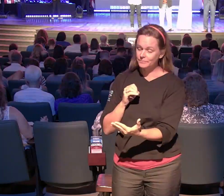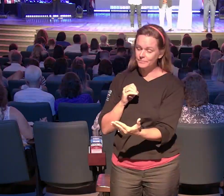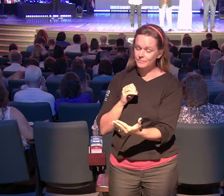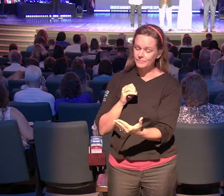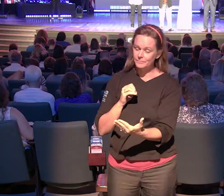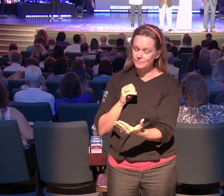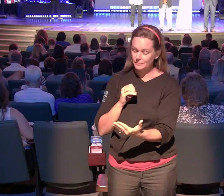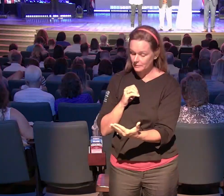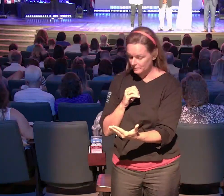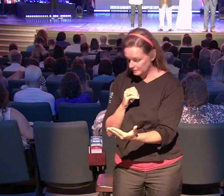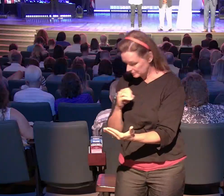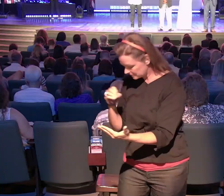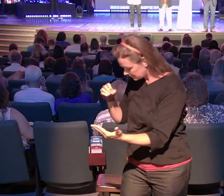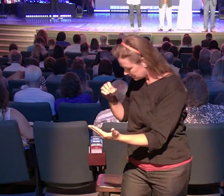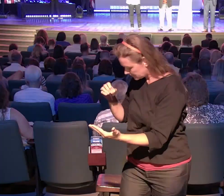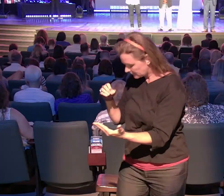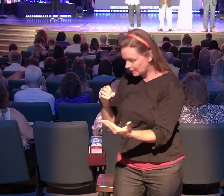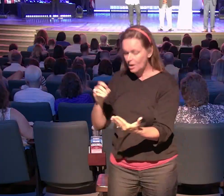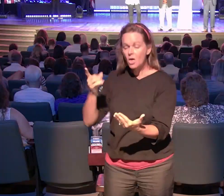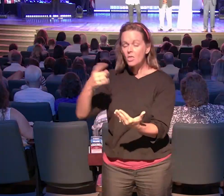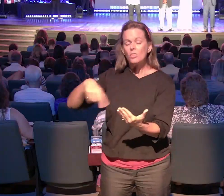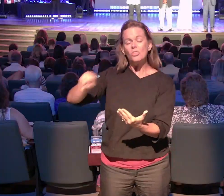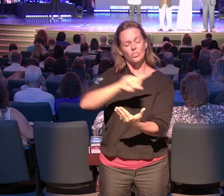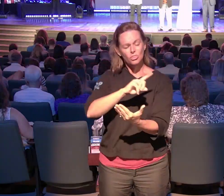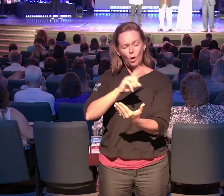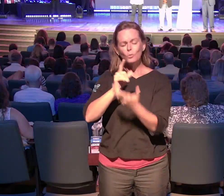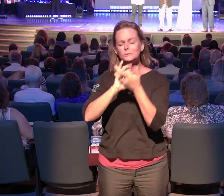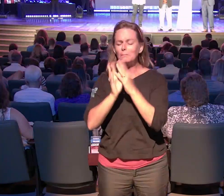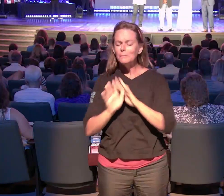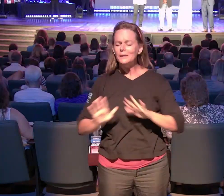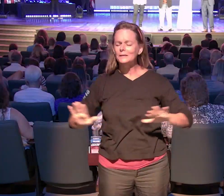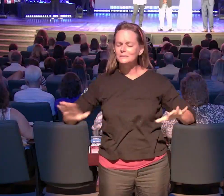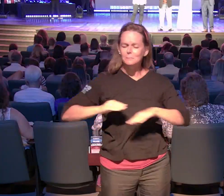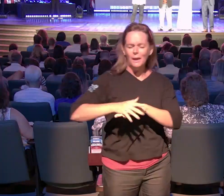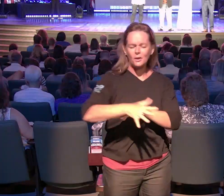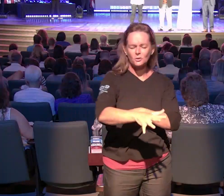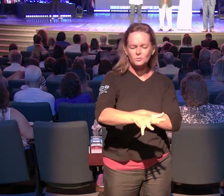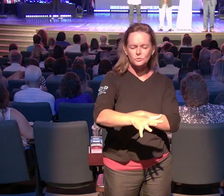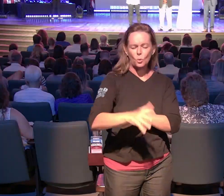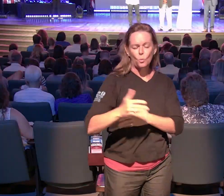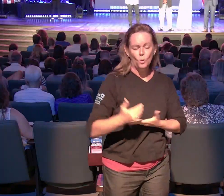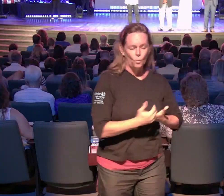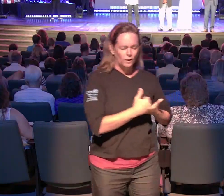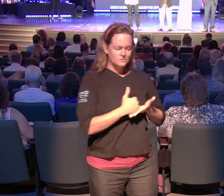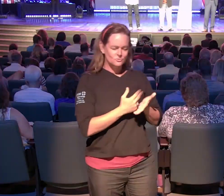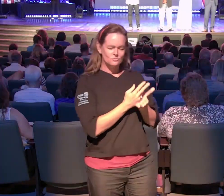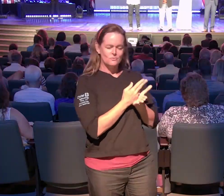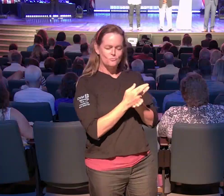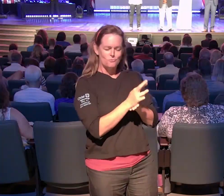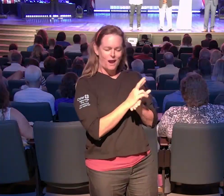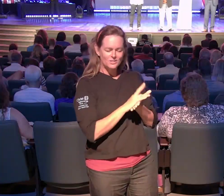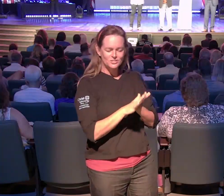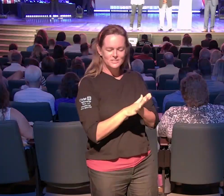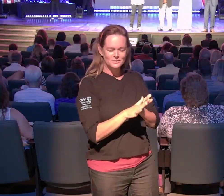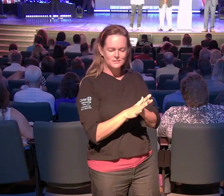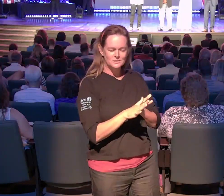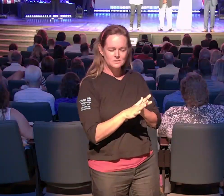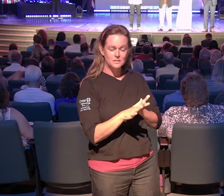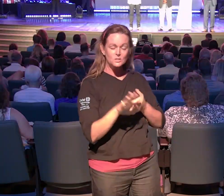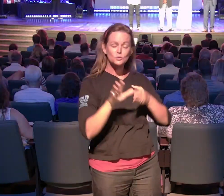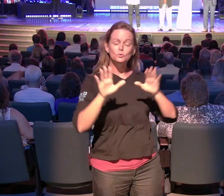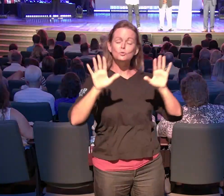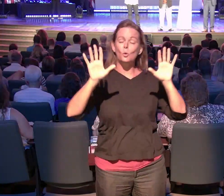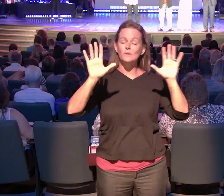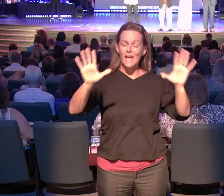peacemakers that sow peace will also reap a harvest of righteousness. So we're claiming that right now,